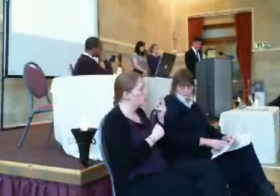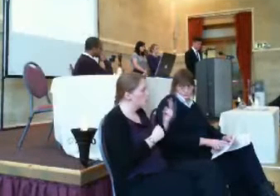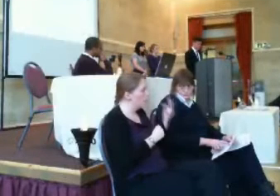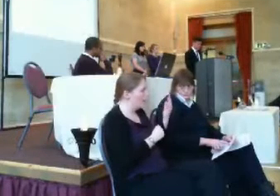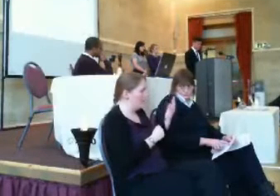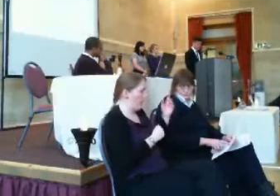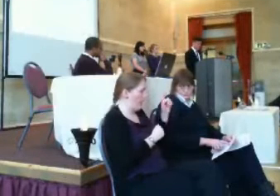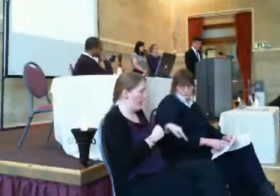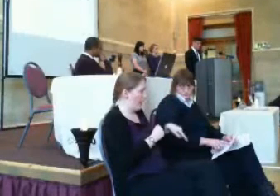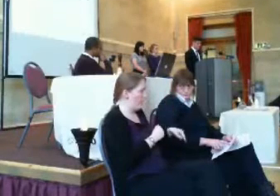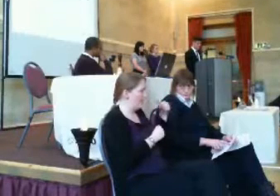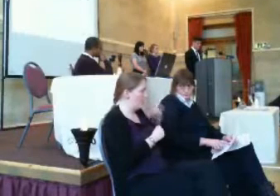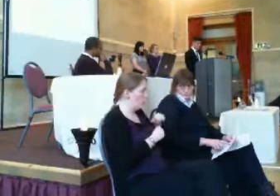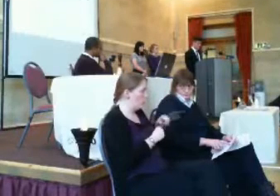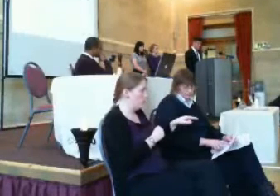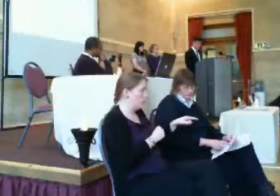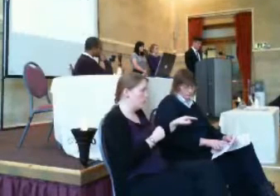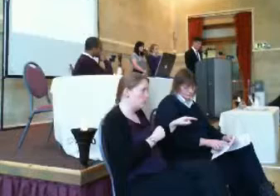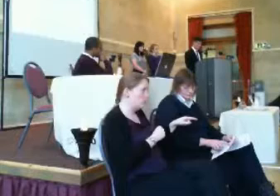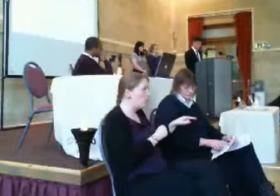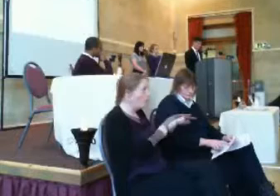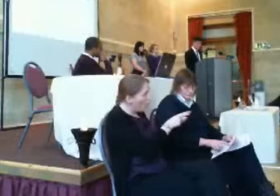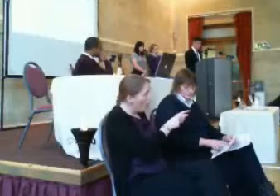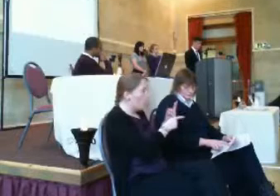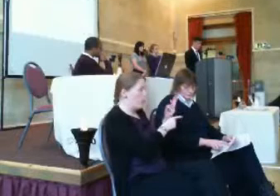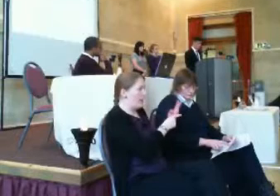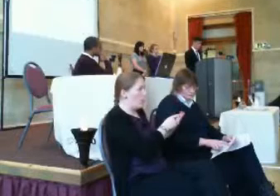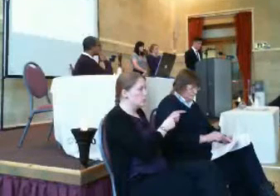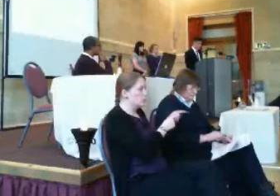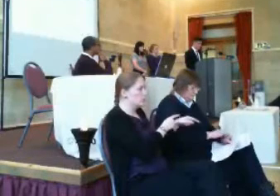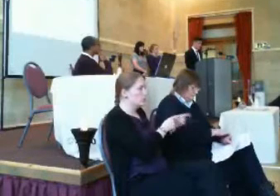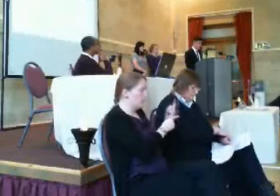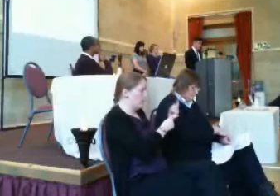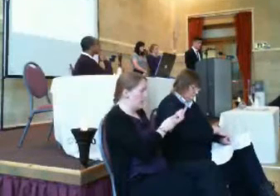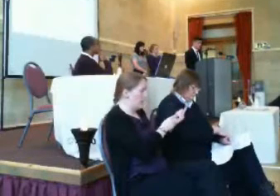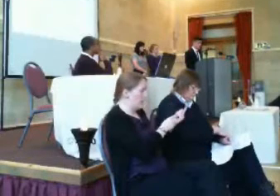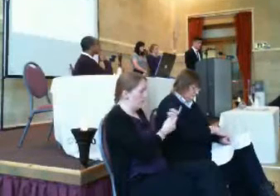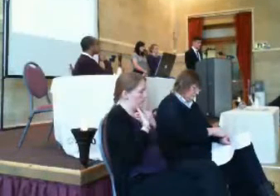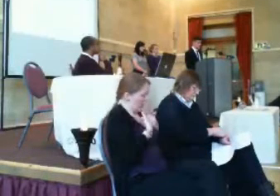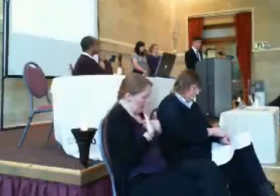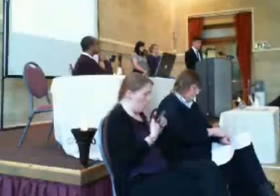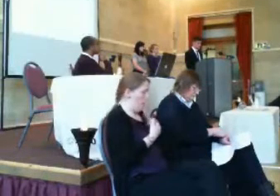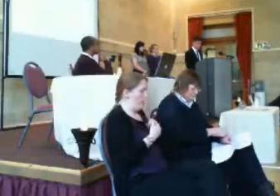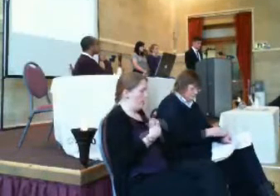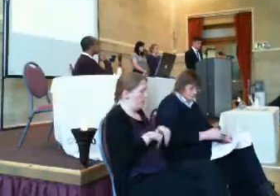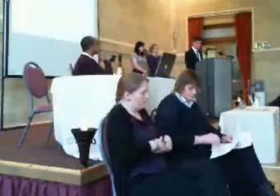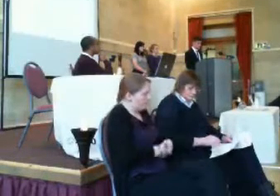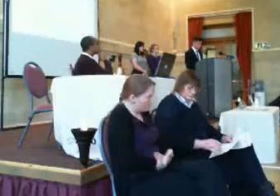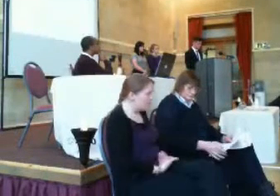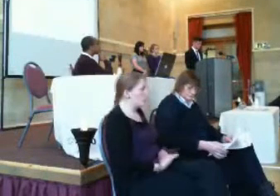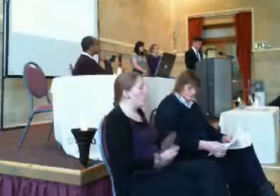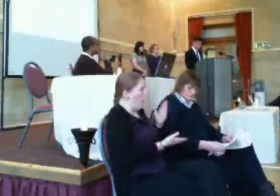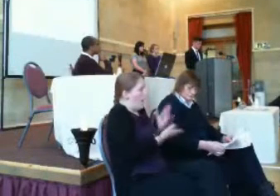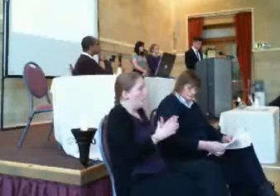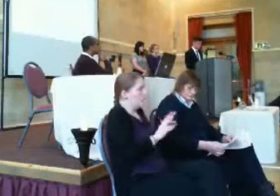25,600, three quarters of them women, are either ill from lack of food or are actually dying of starvation.